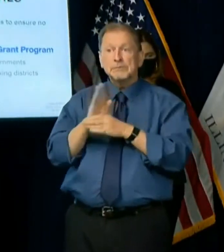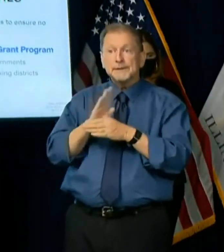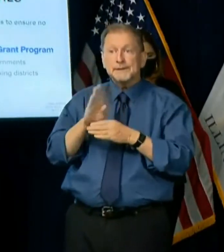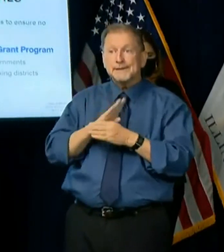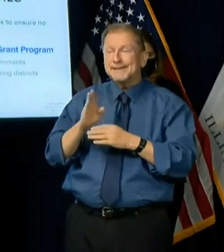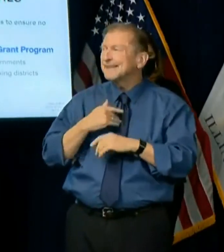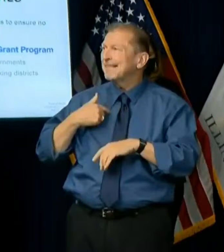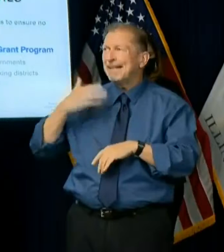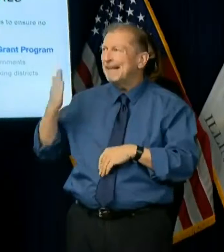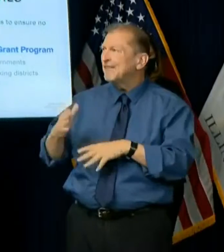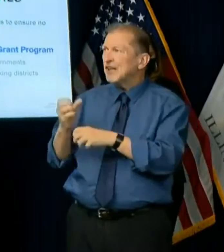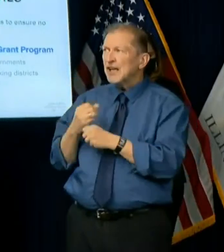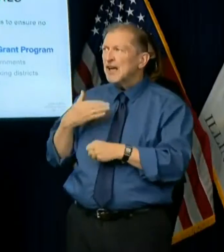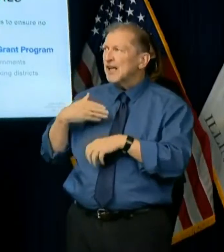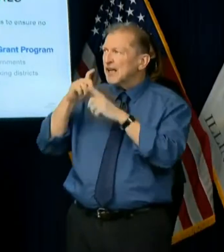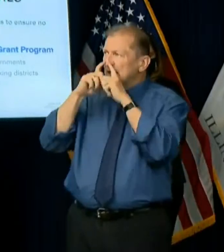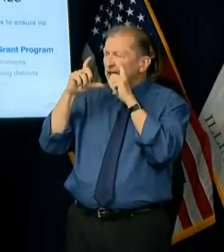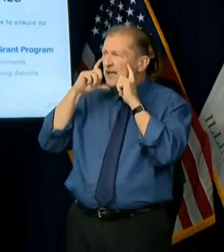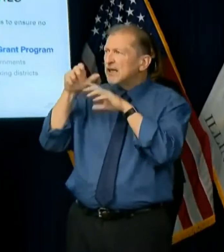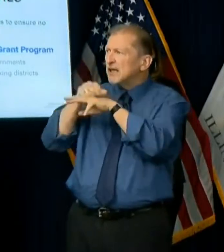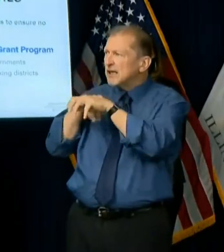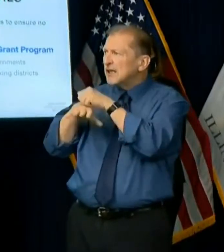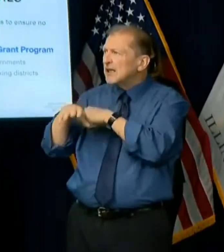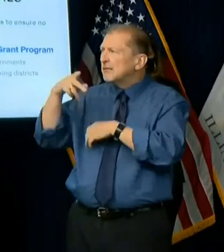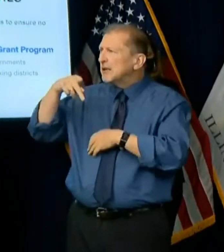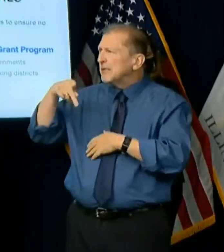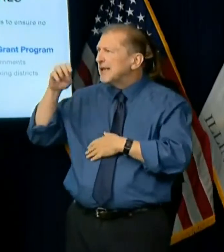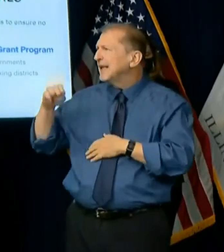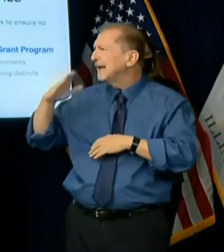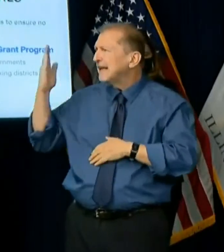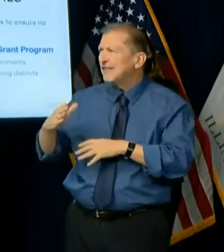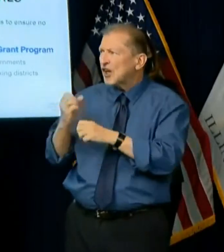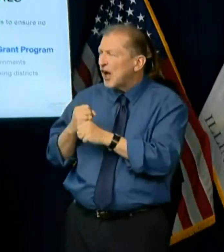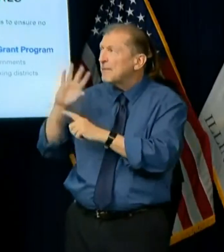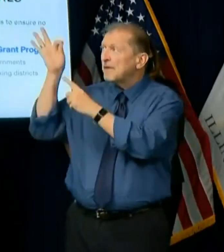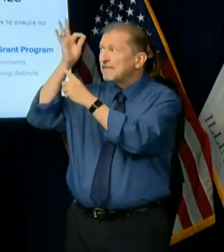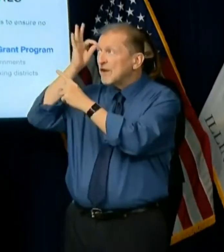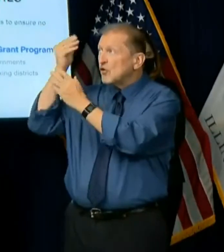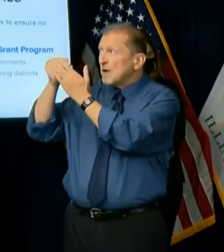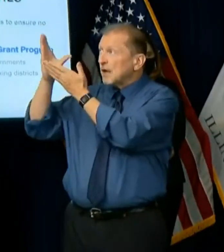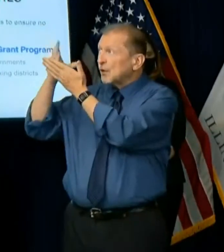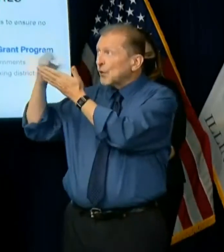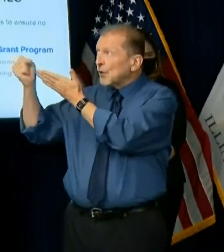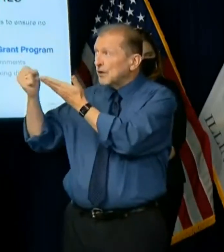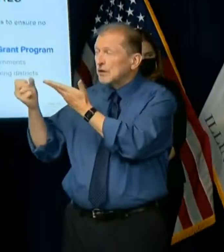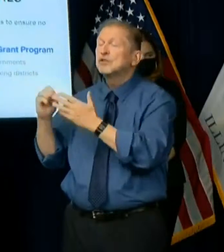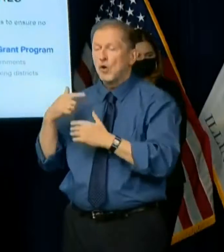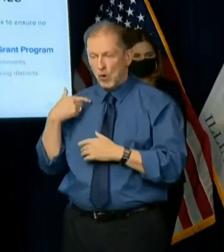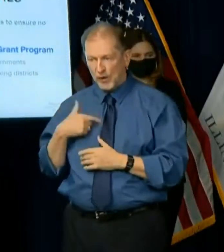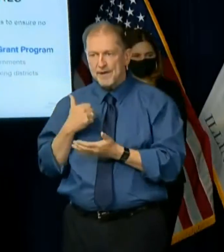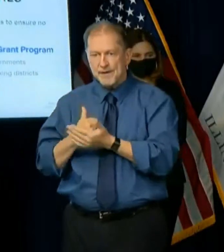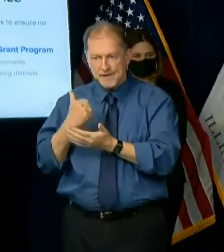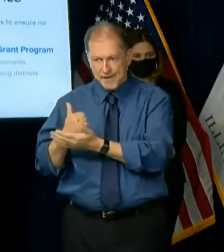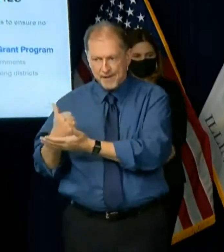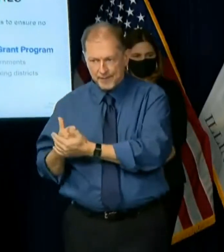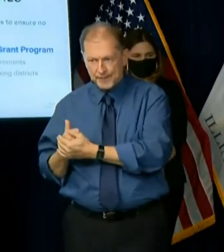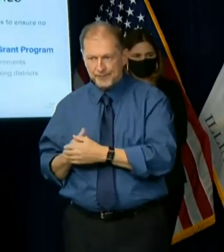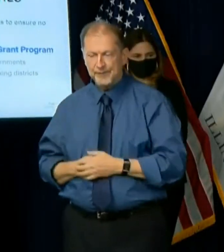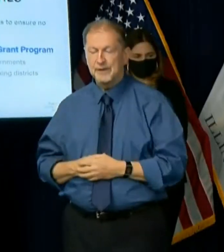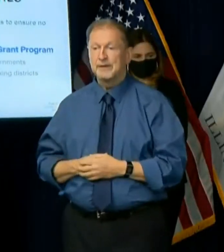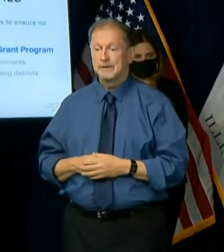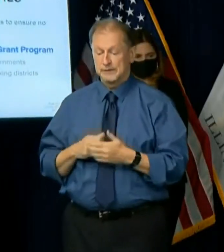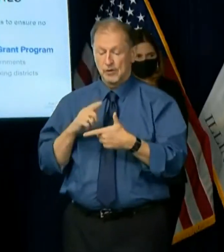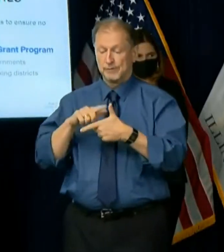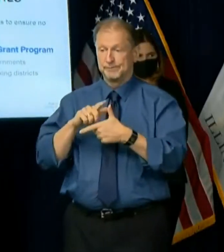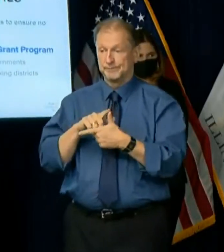were never able to access federal assistance before it ran out. So with that, I'd like to turn it over to